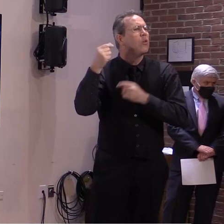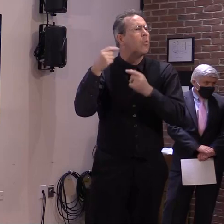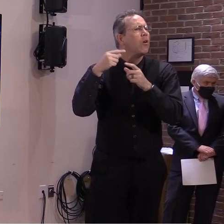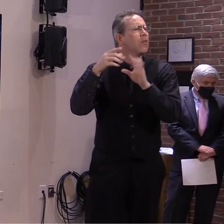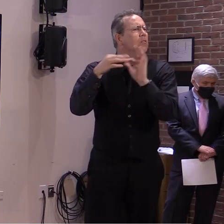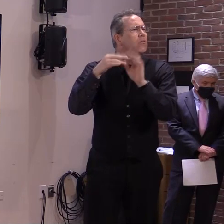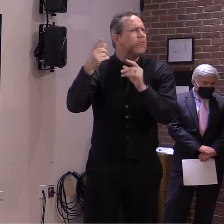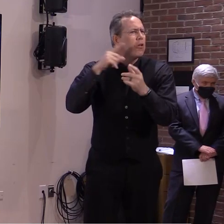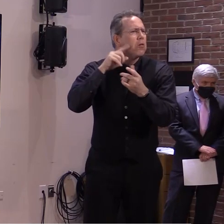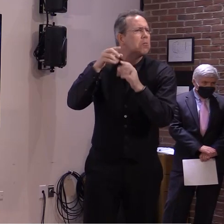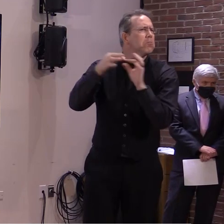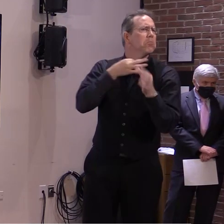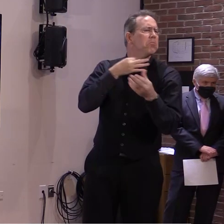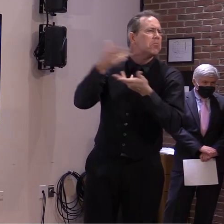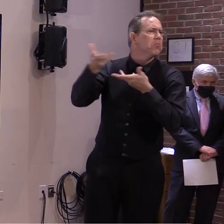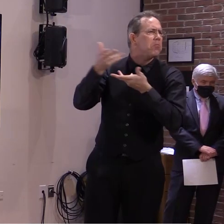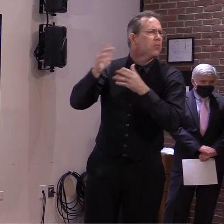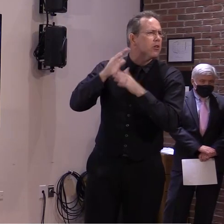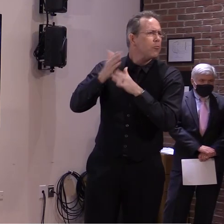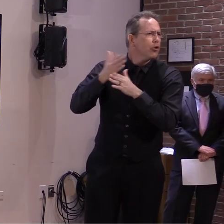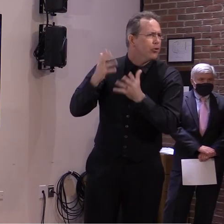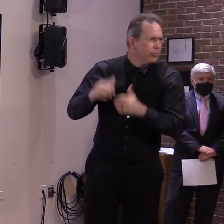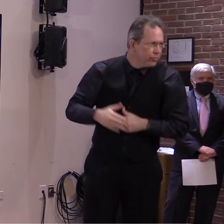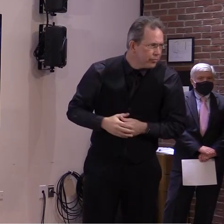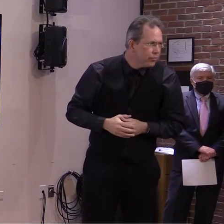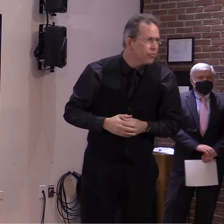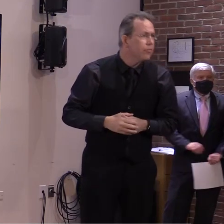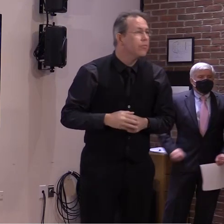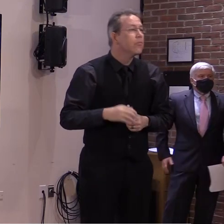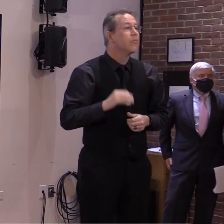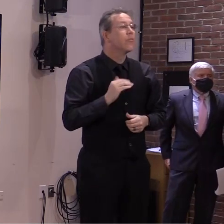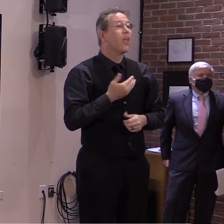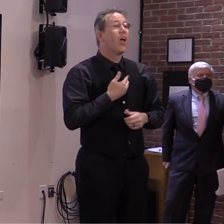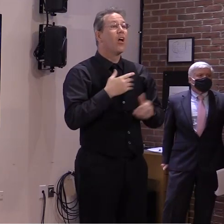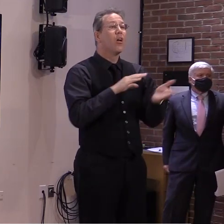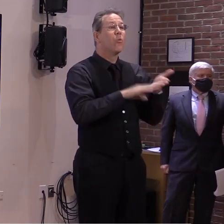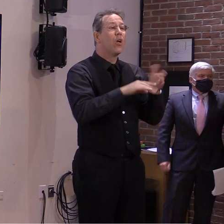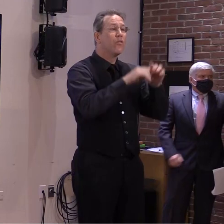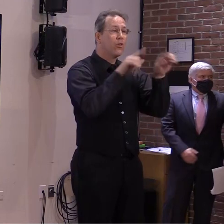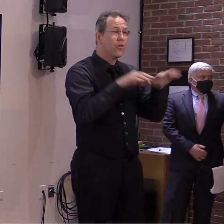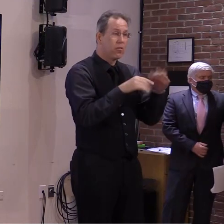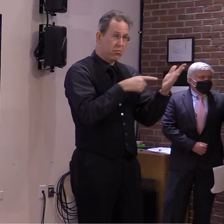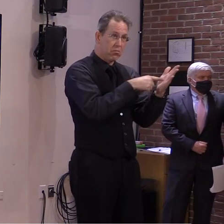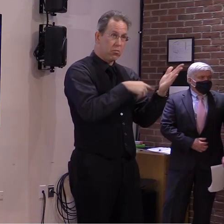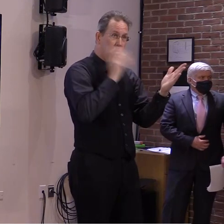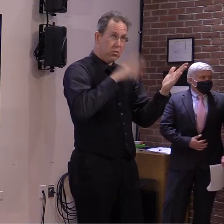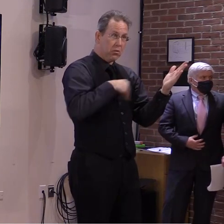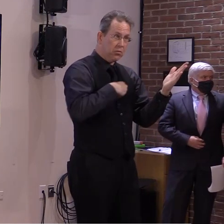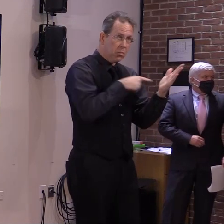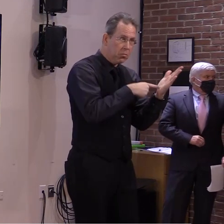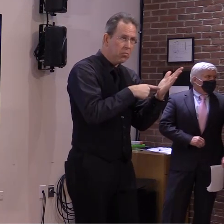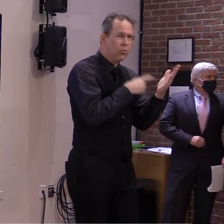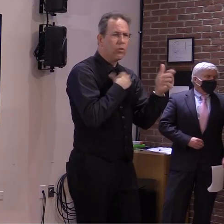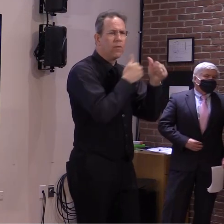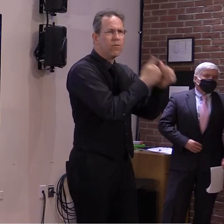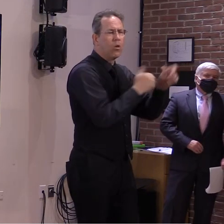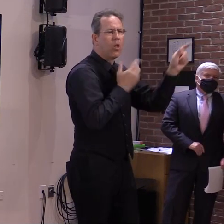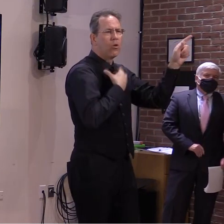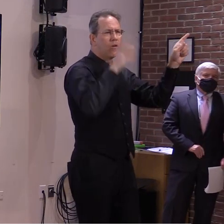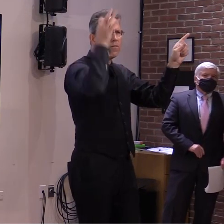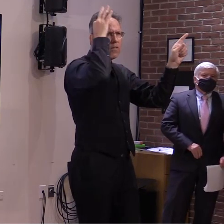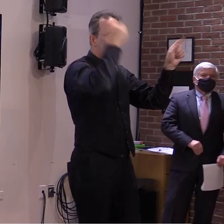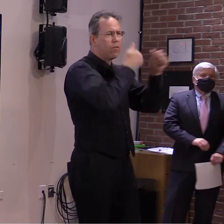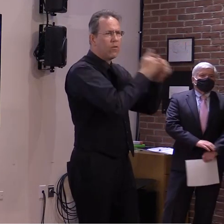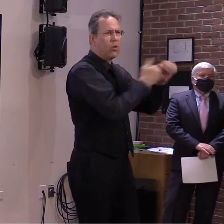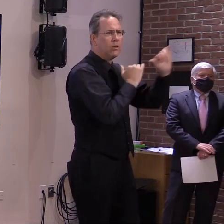our waiver request will be approved since it conforms to the required waiver process. We will submit the waiver request at the end of April after the close of the required